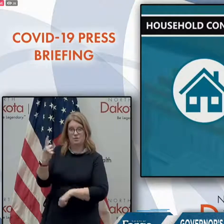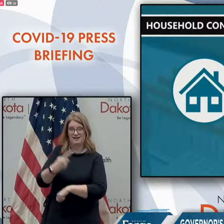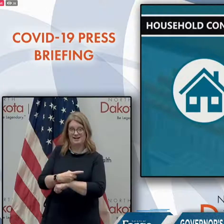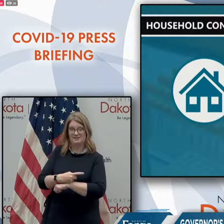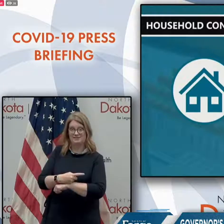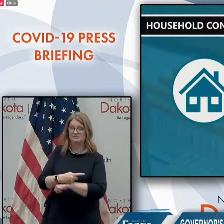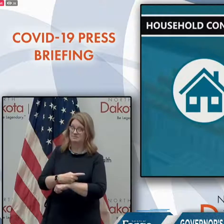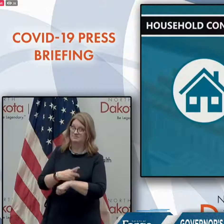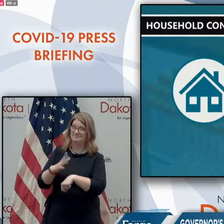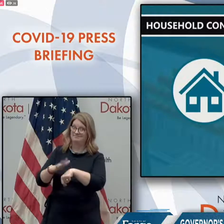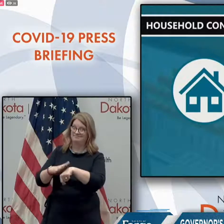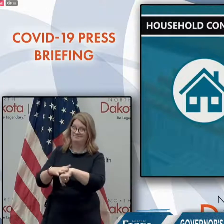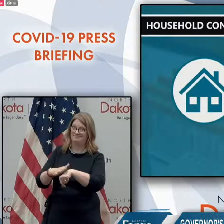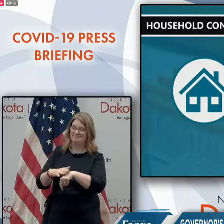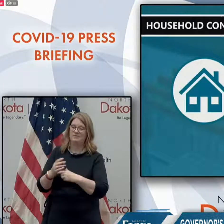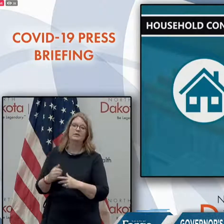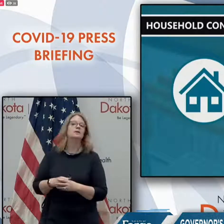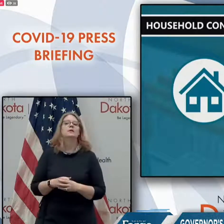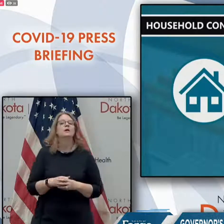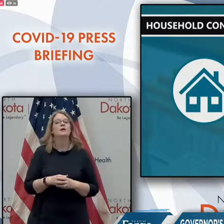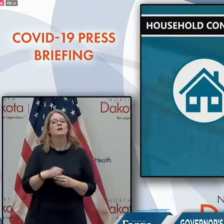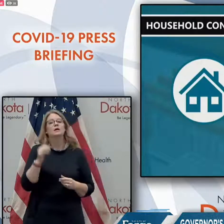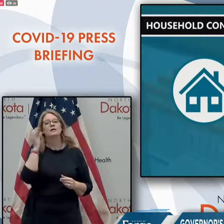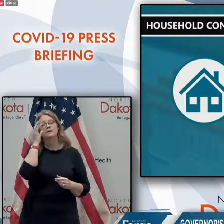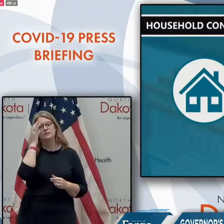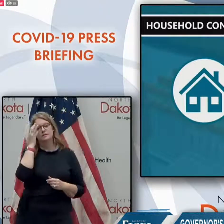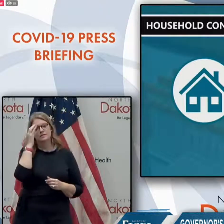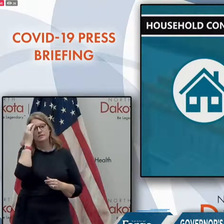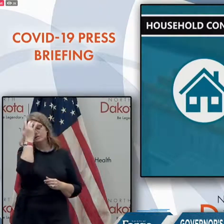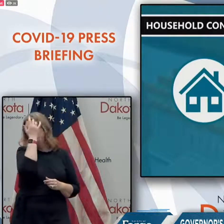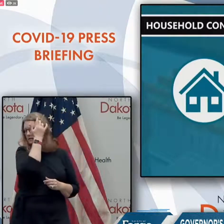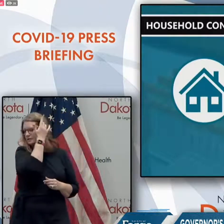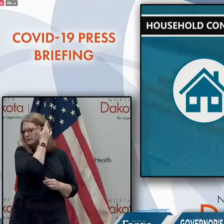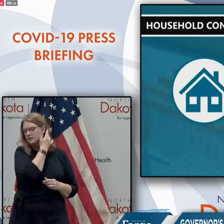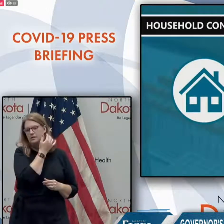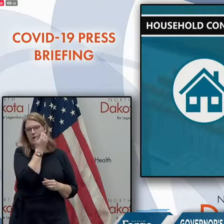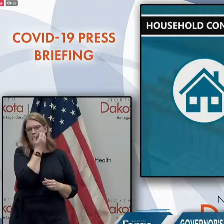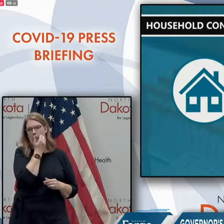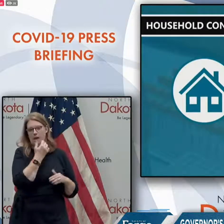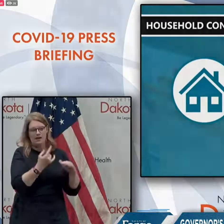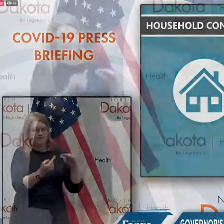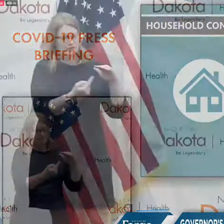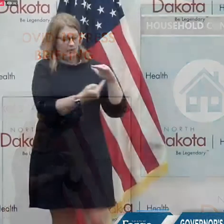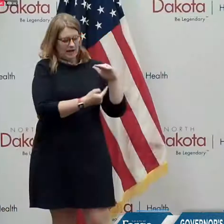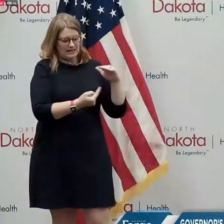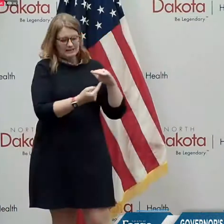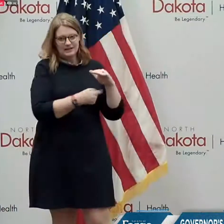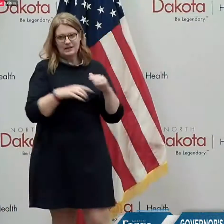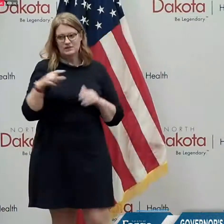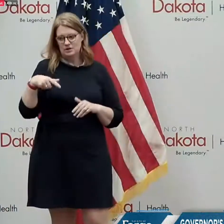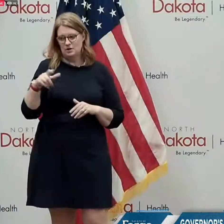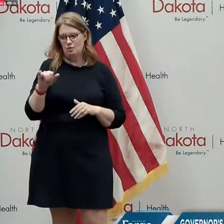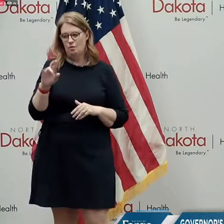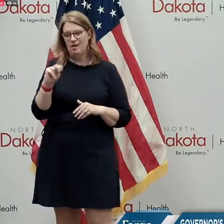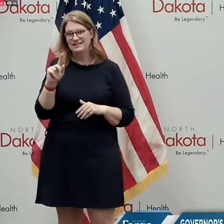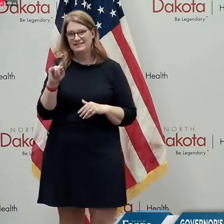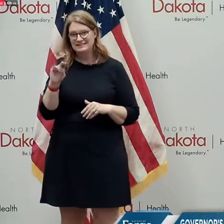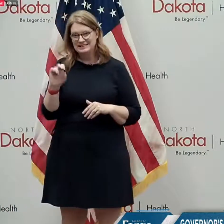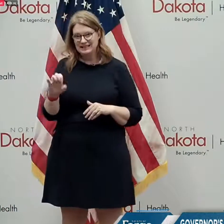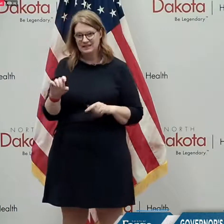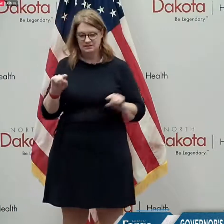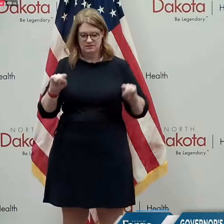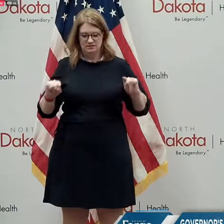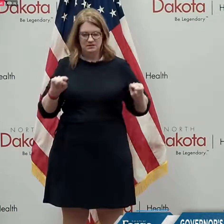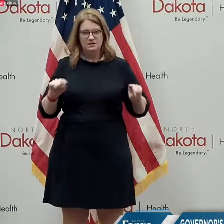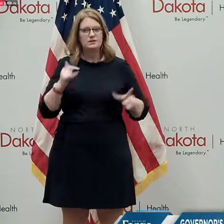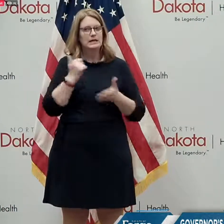And so I just want to mention that, as said before, isolation and quarantine are one of the many tools to reduce